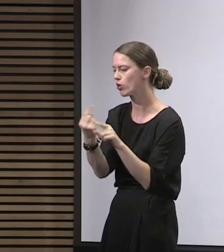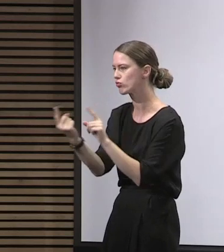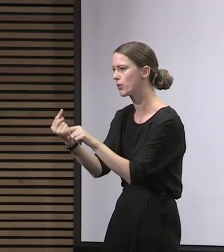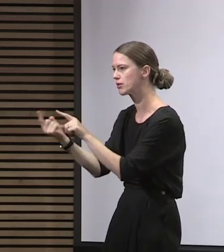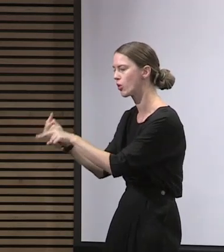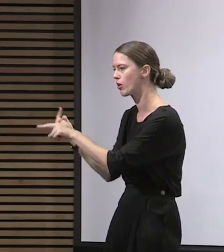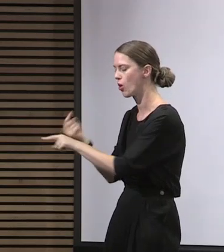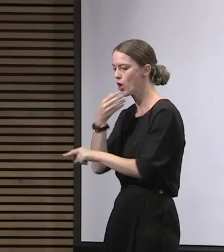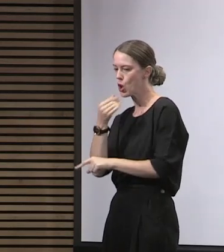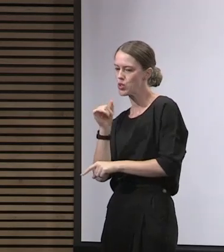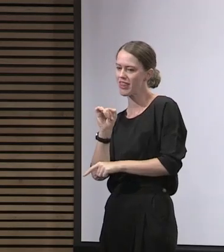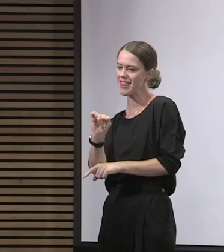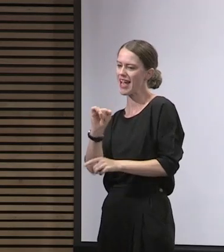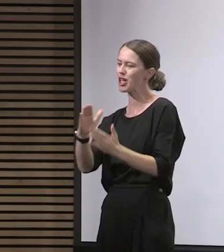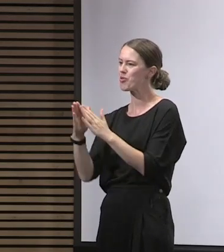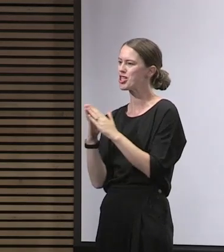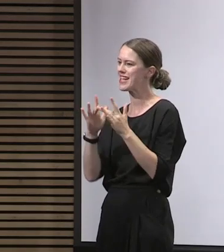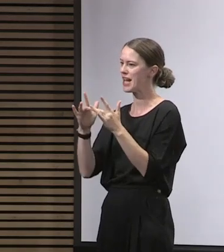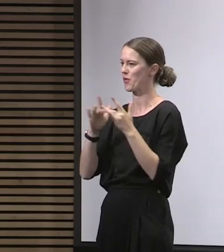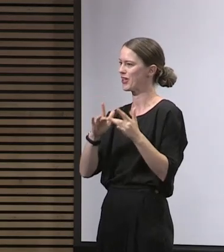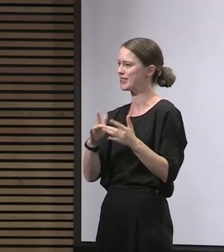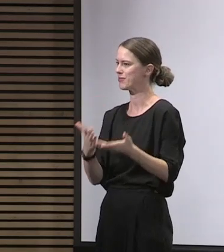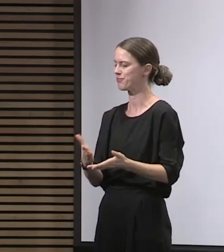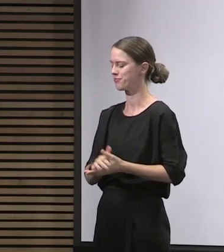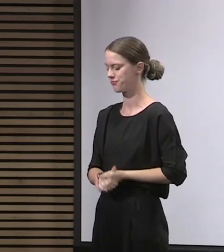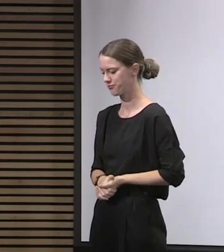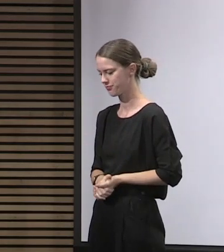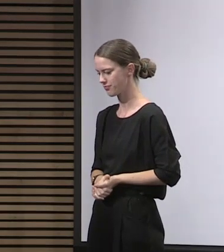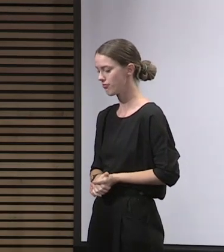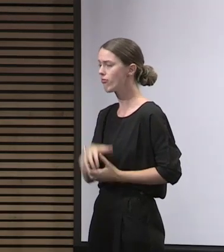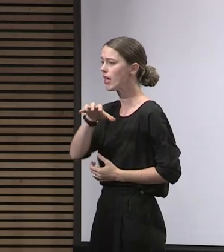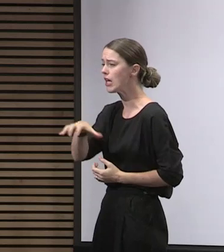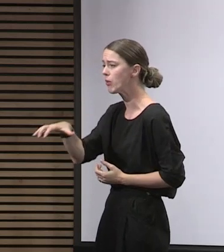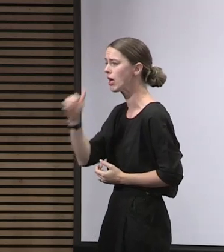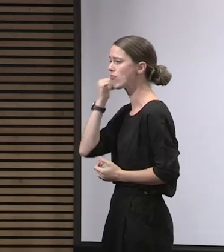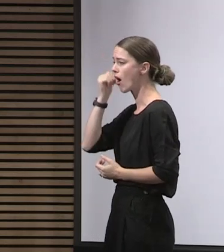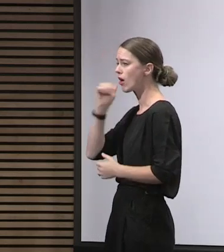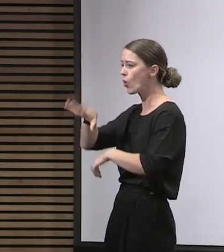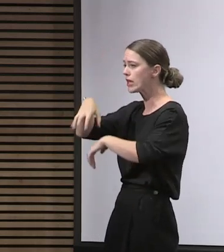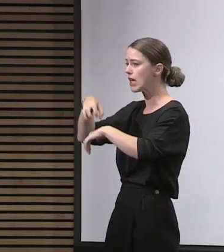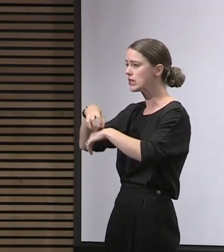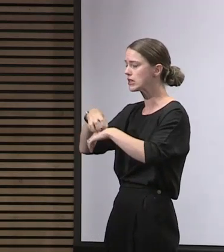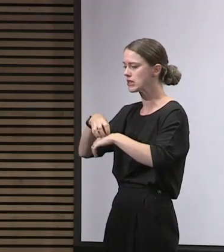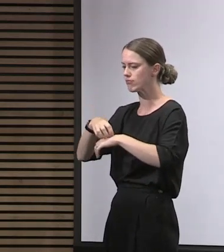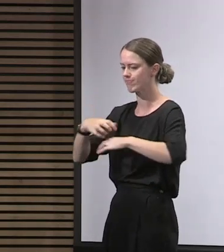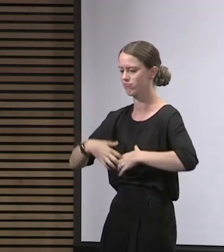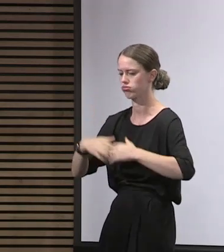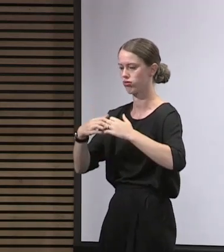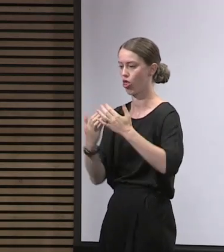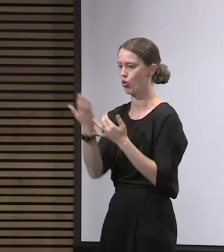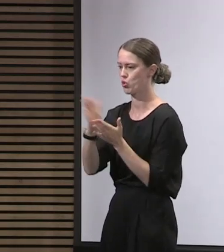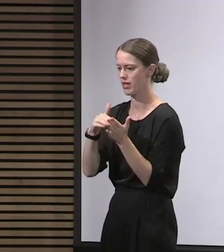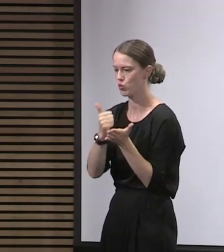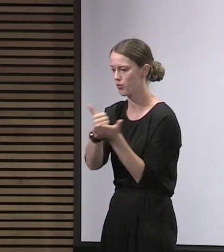and to leverage their significant community networks. Iwi and Maori organisations are mobilising across the country to support